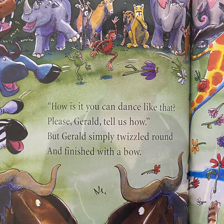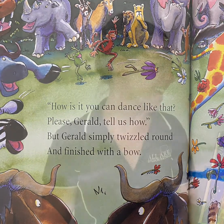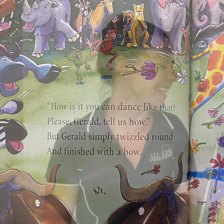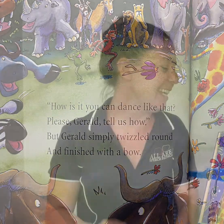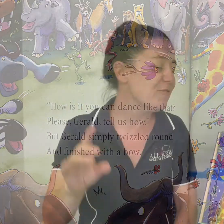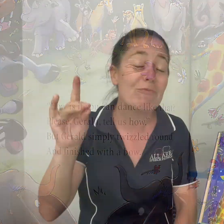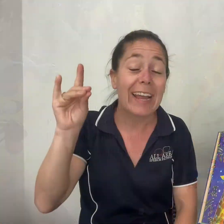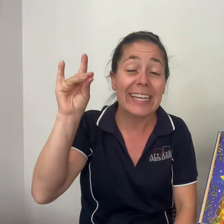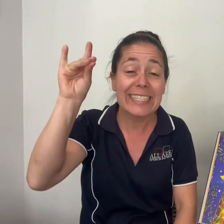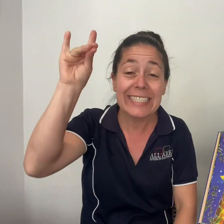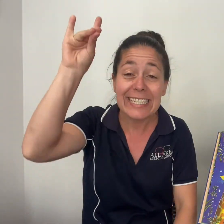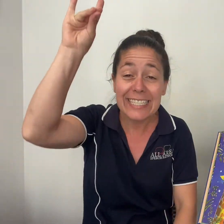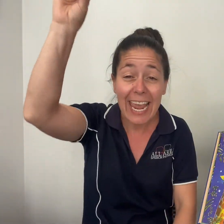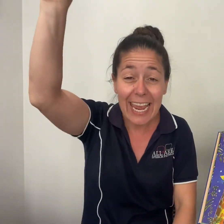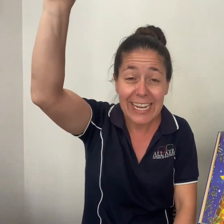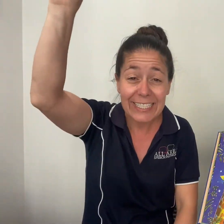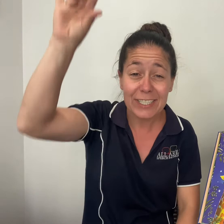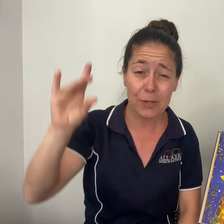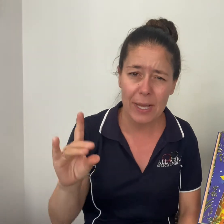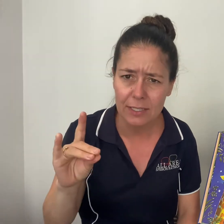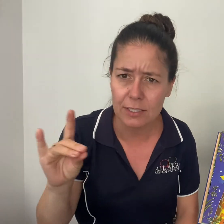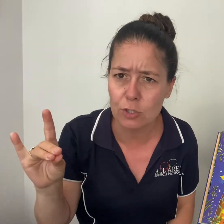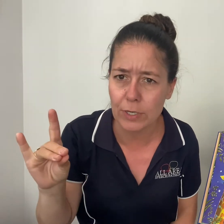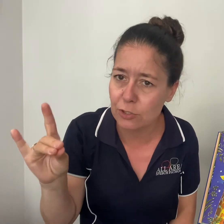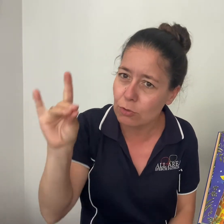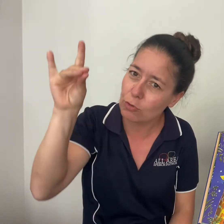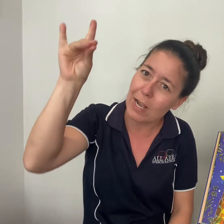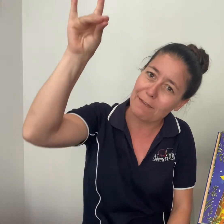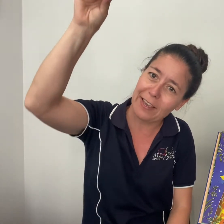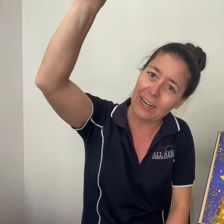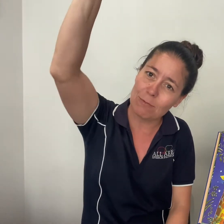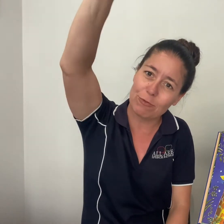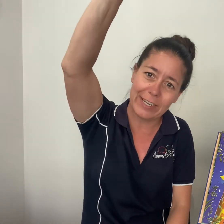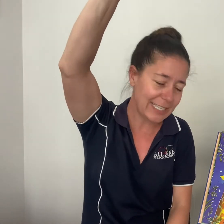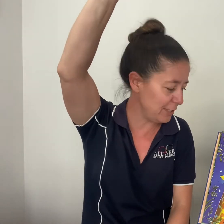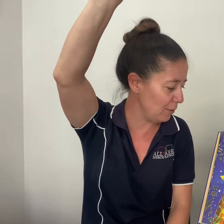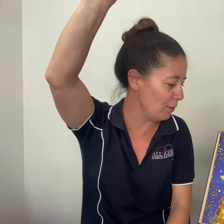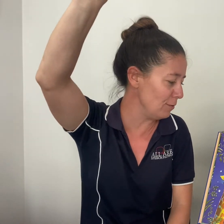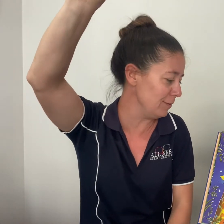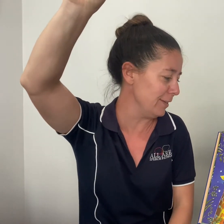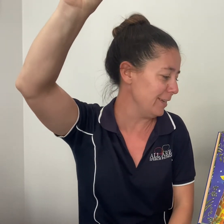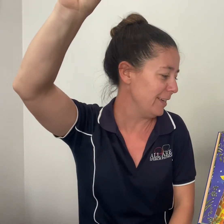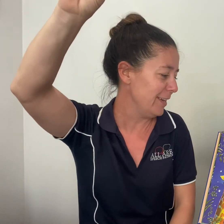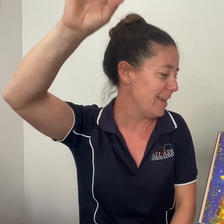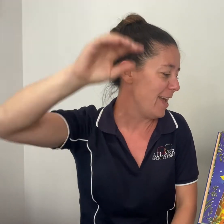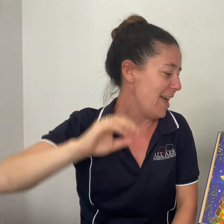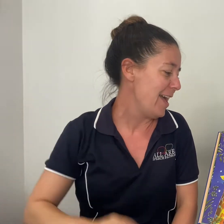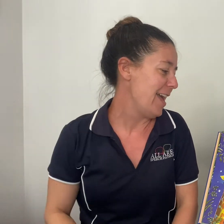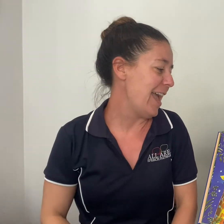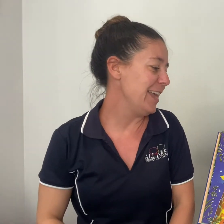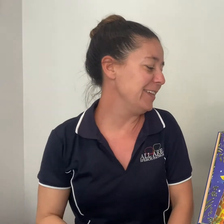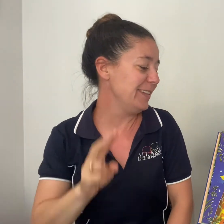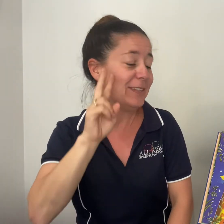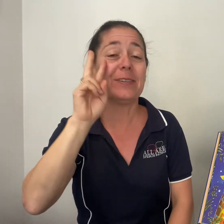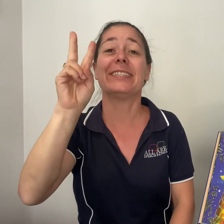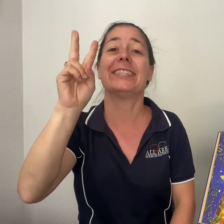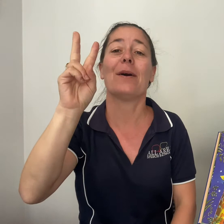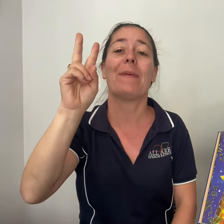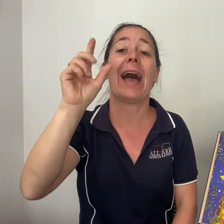Then he raised his head. You might like to stretch your giraffe head up really tall. And looked up at